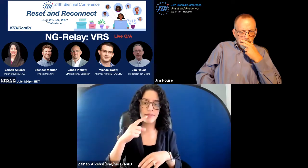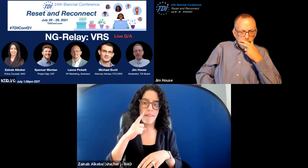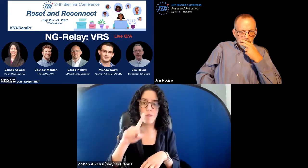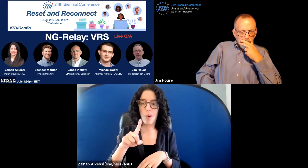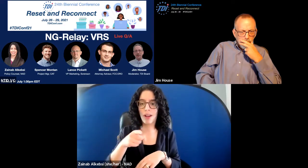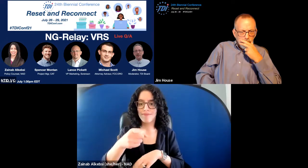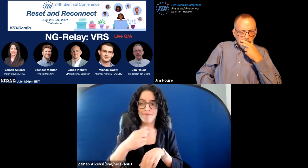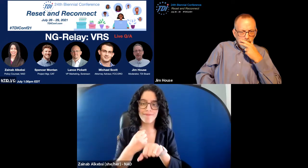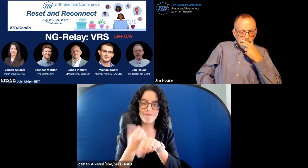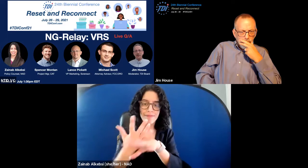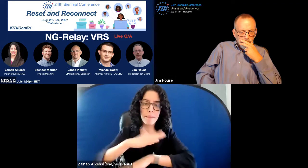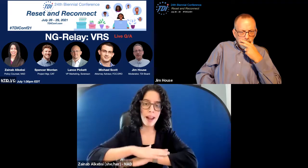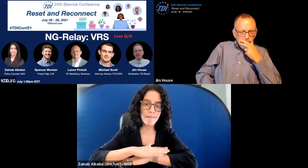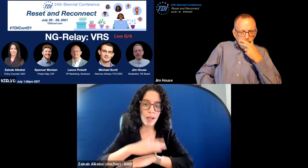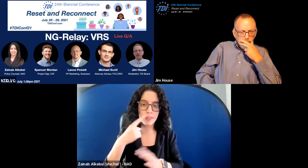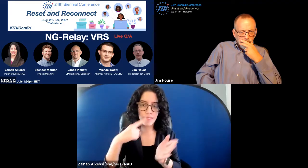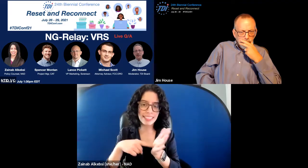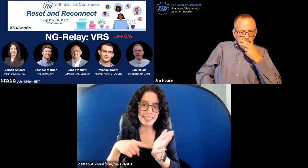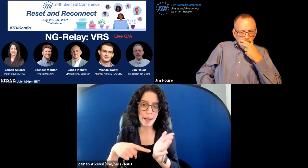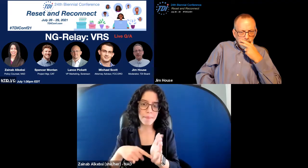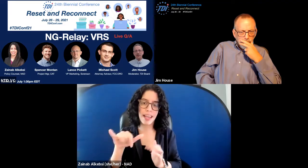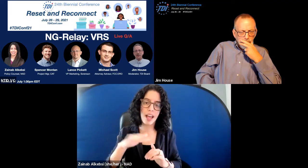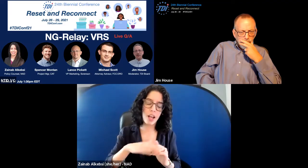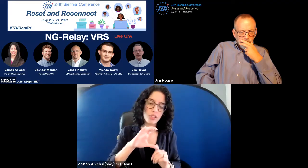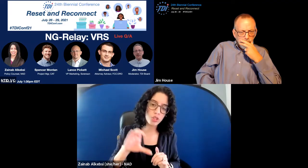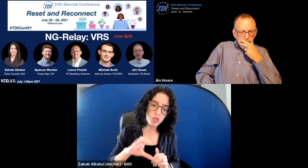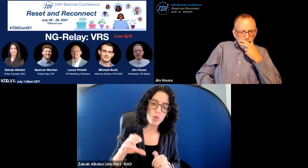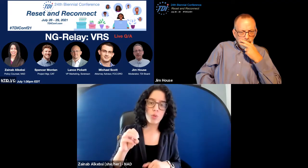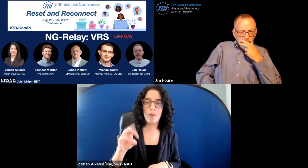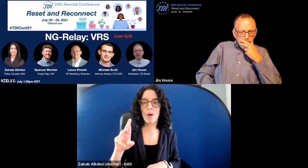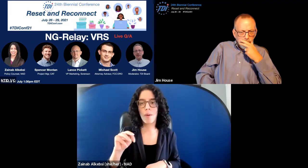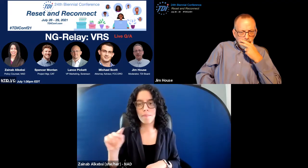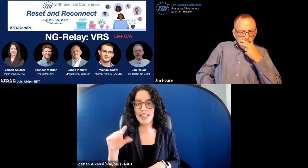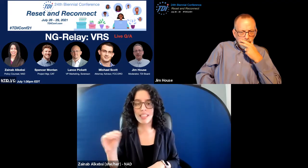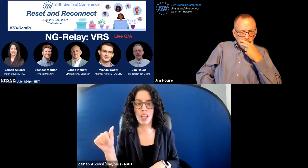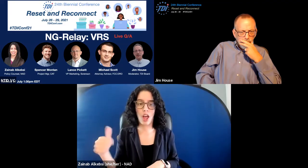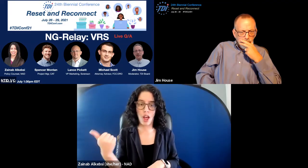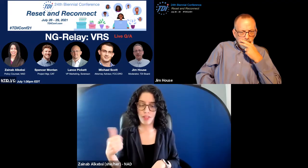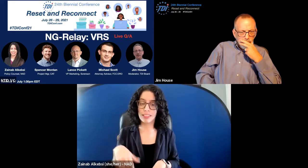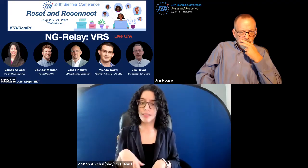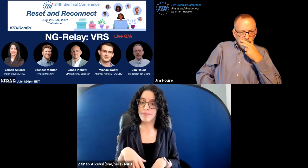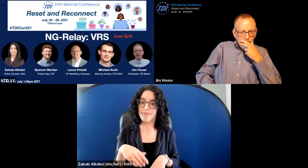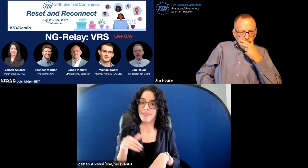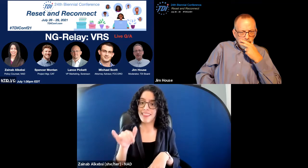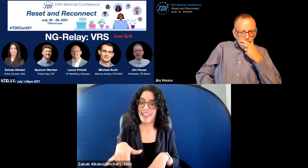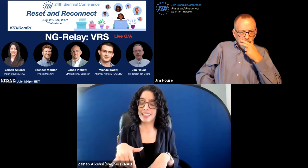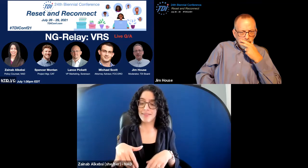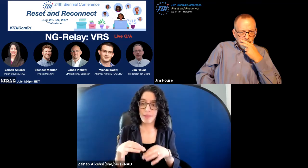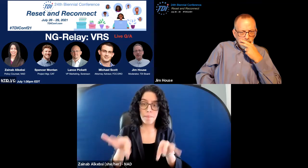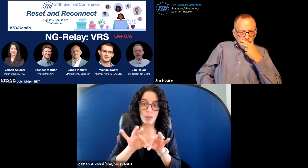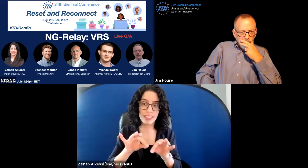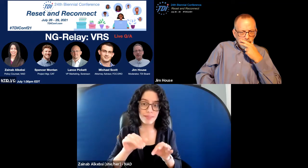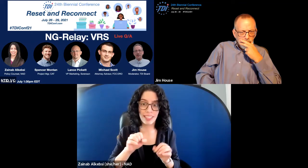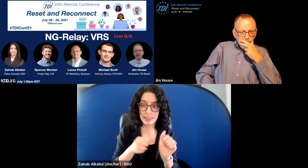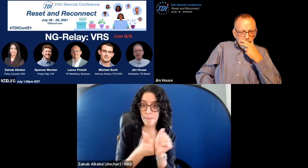us, VRS, like using in virtual platforms, like on Zoom or Microsoft